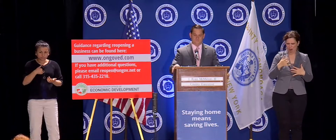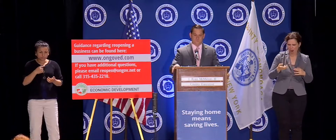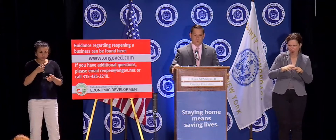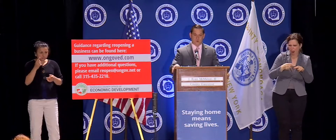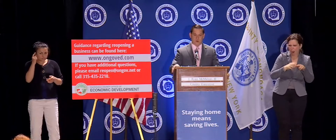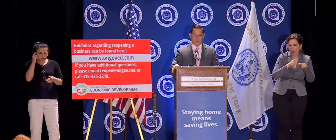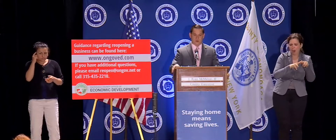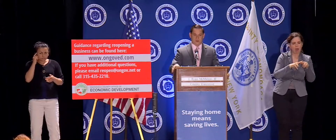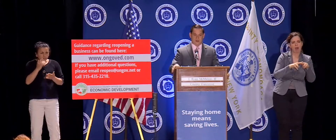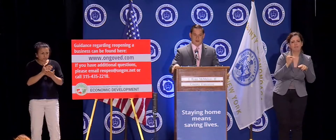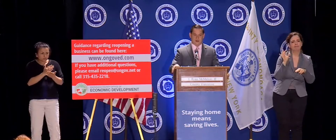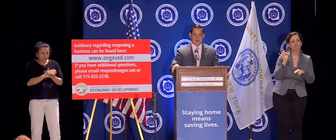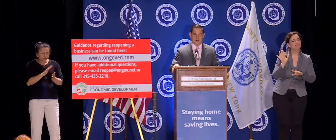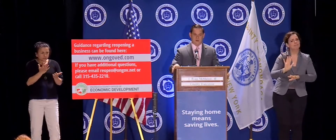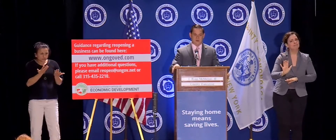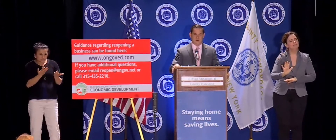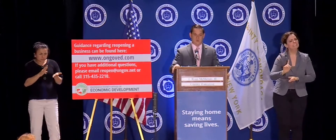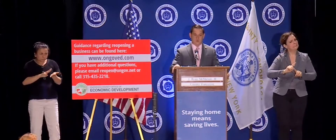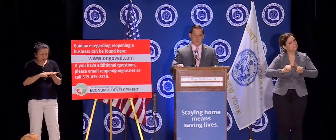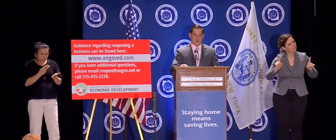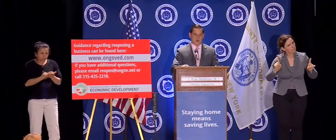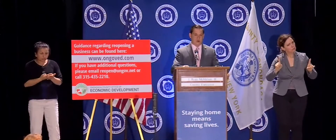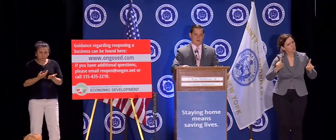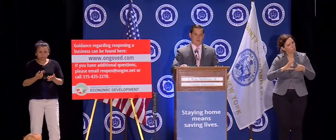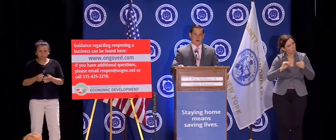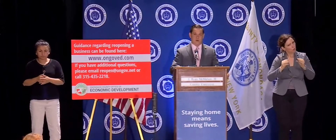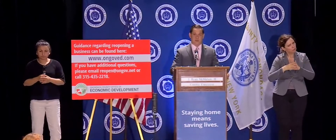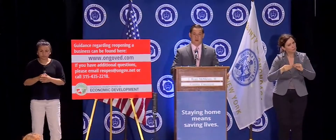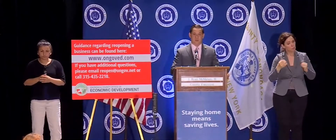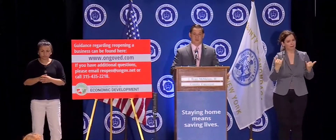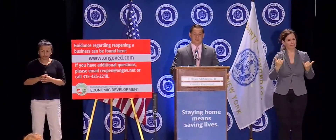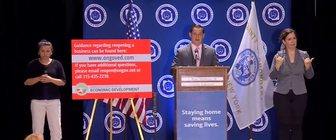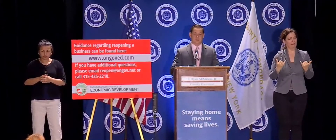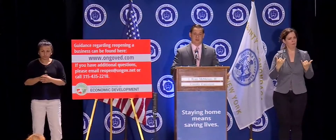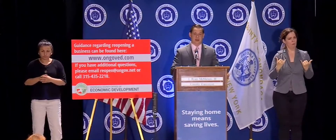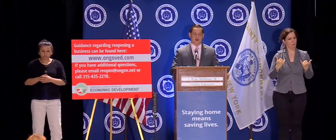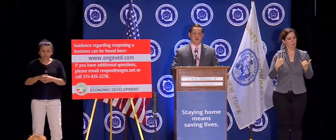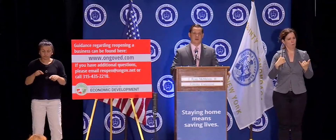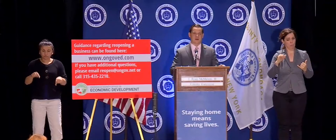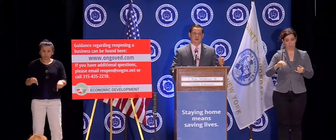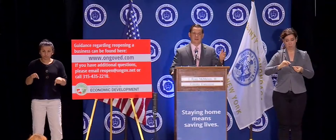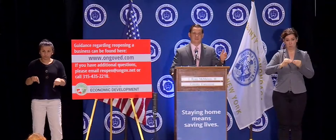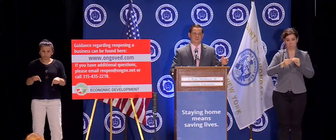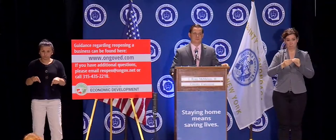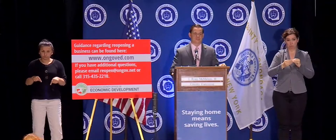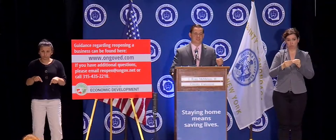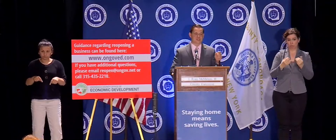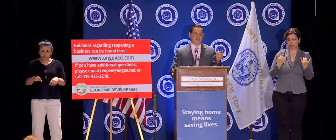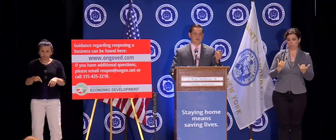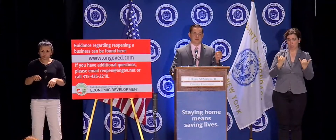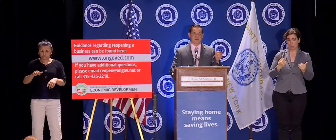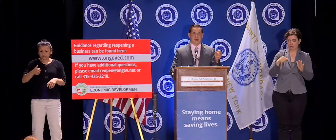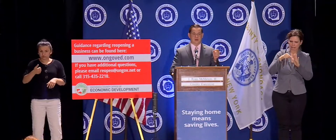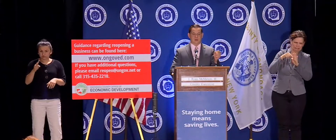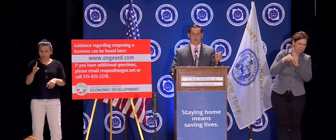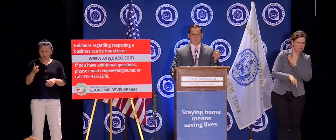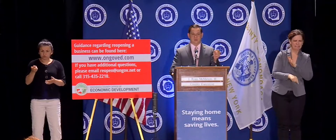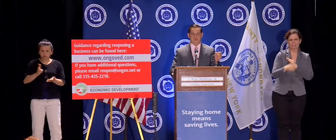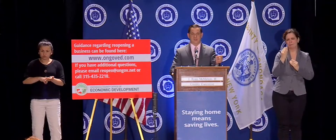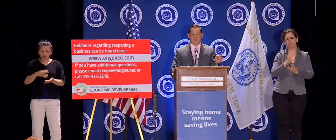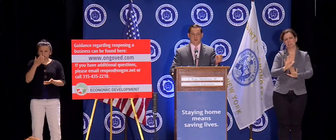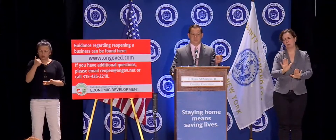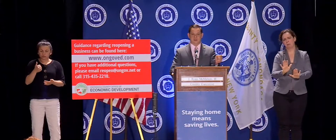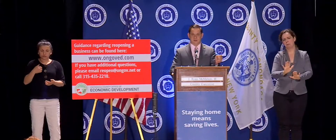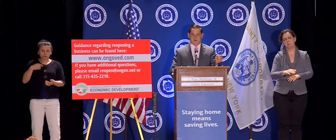point where we don't know enough about what the numbers today looked at, other than 60. I don't look at